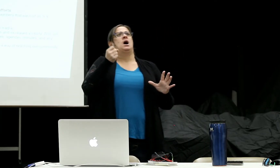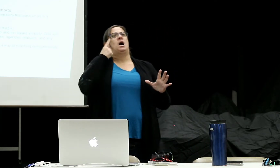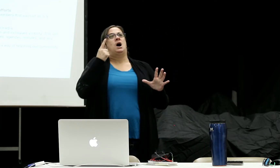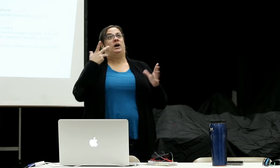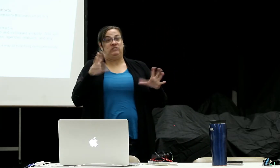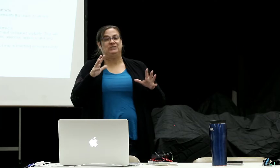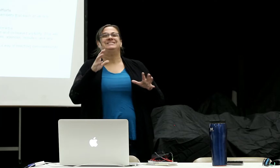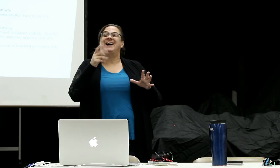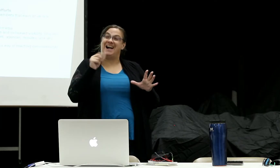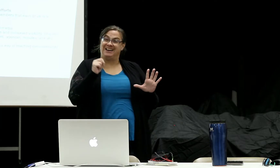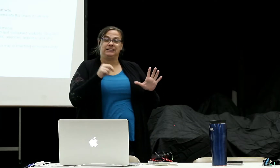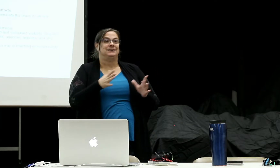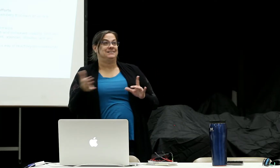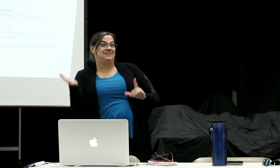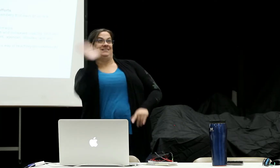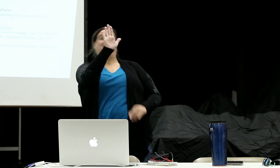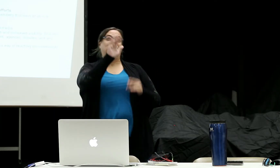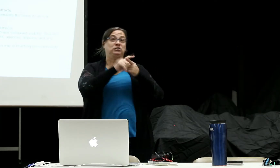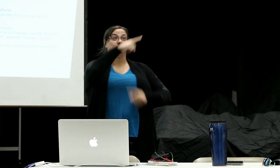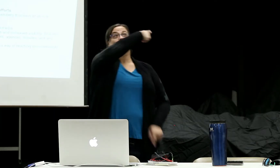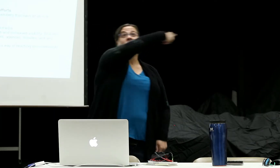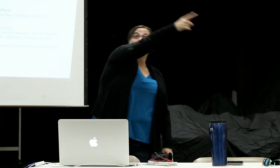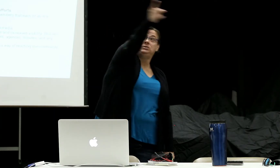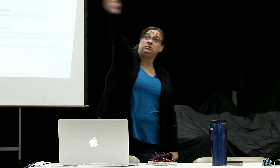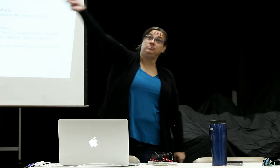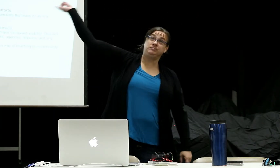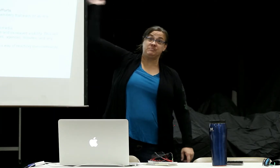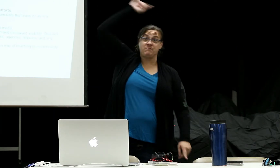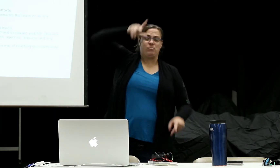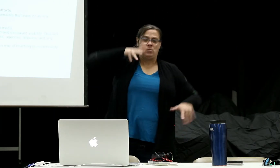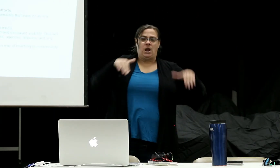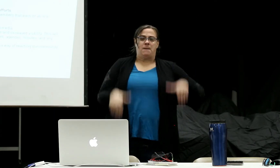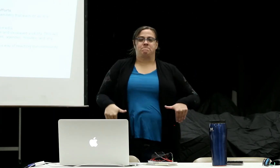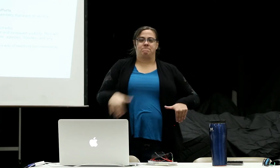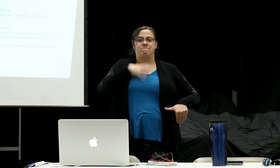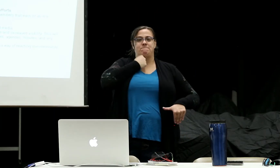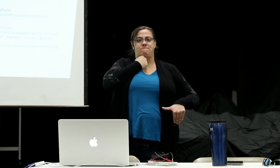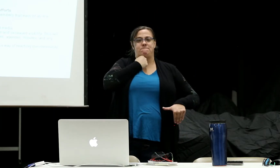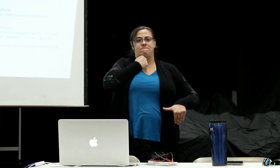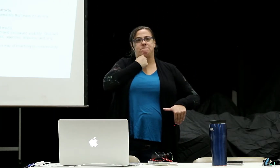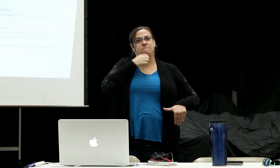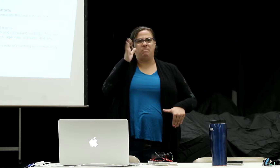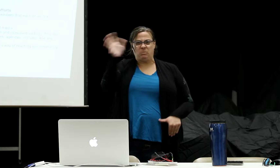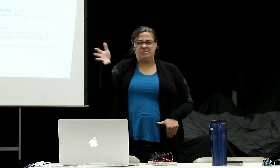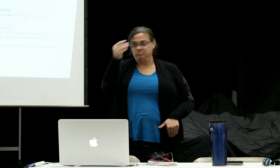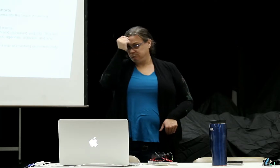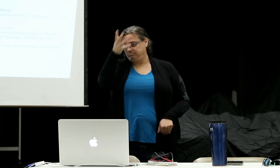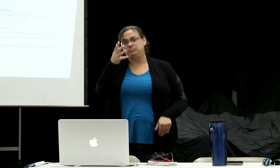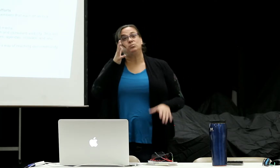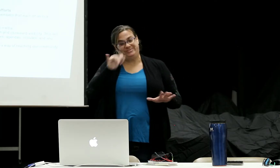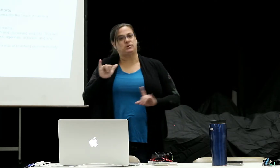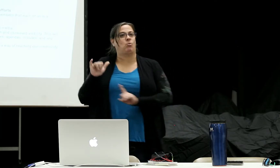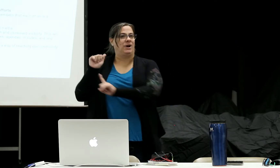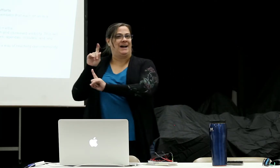this to many people. And then once I'm able to explain that to people, then they don't